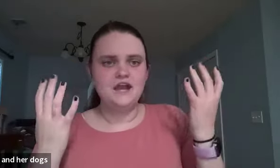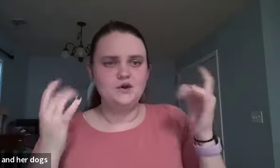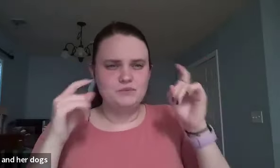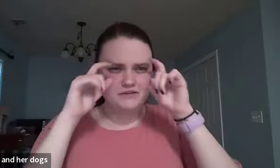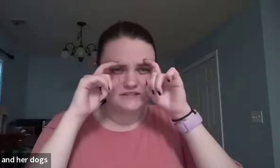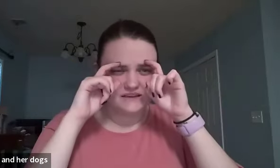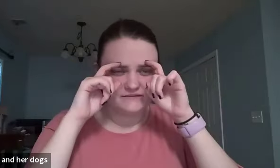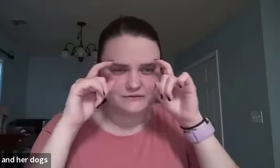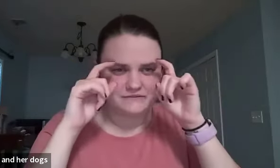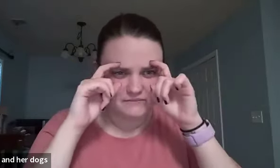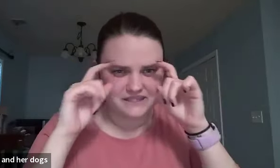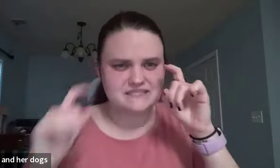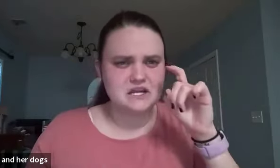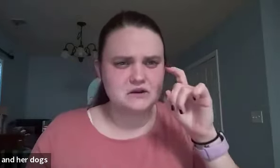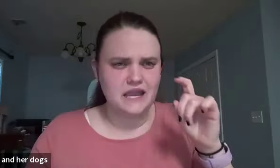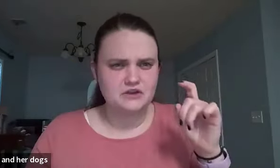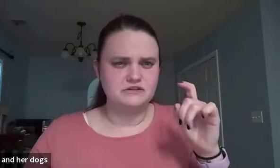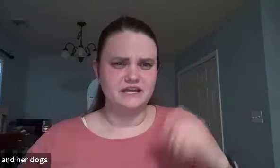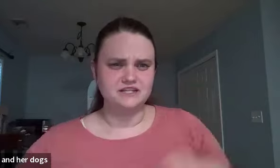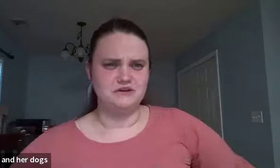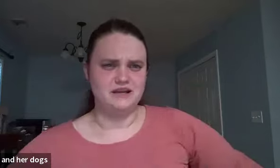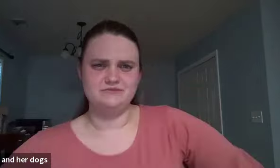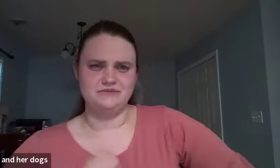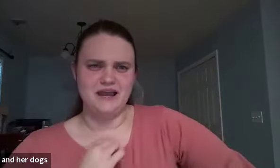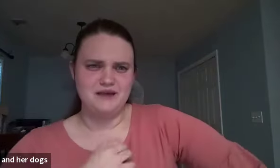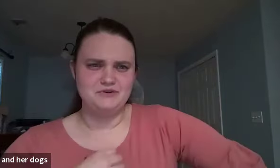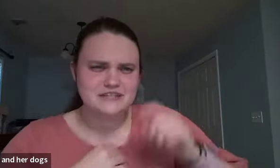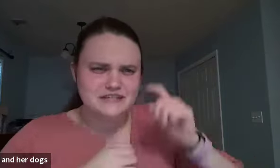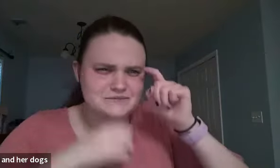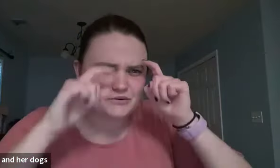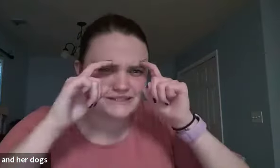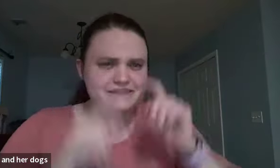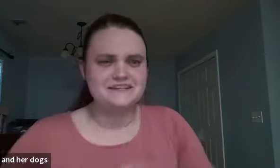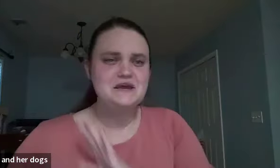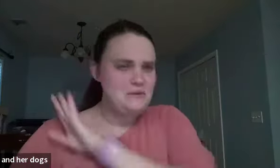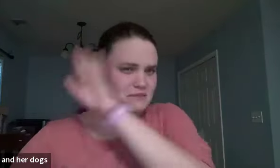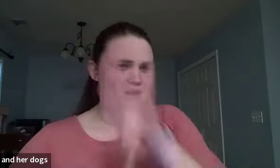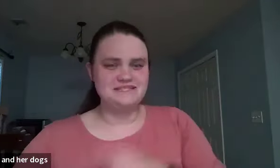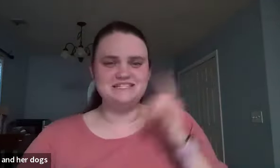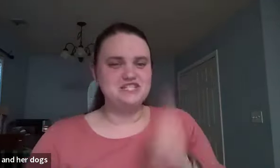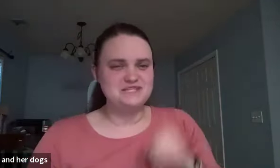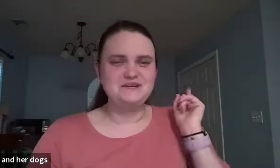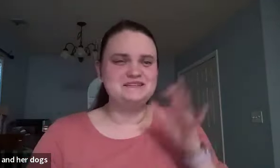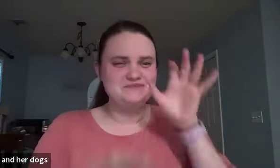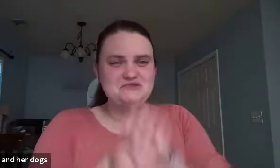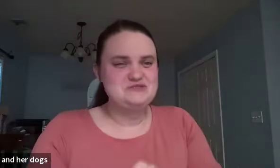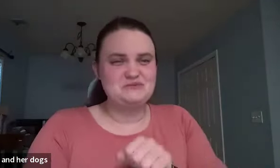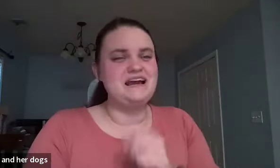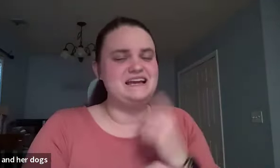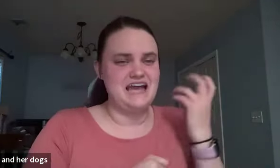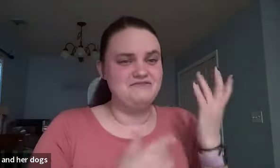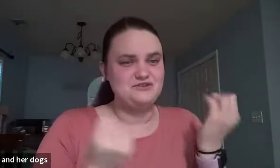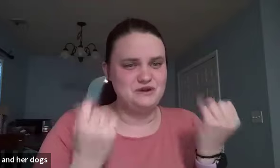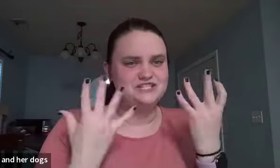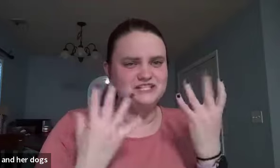I know it probably looks like I'm like staring angrily at you guys with my eyebrows, like keep squinting like this. But I promise it's just because I'm so used to when I have those questions